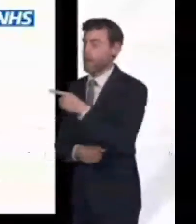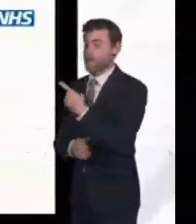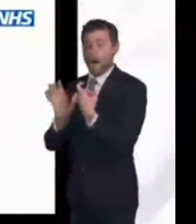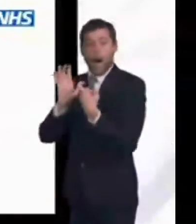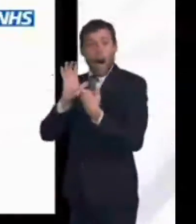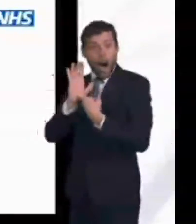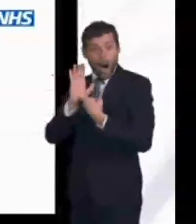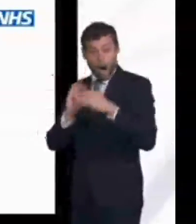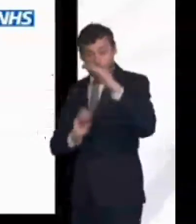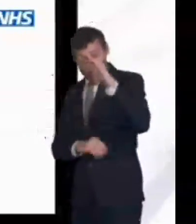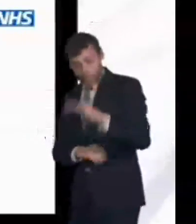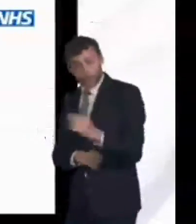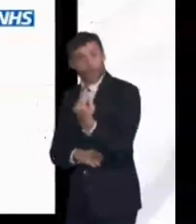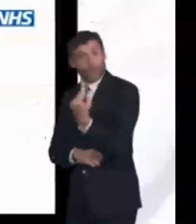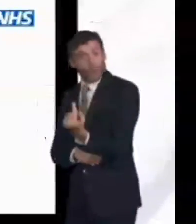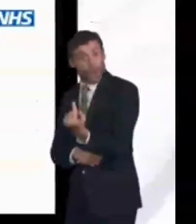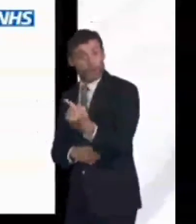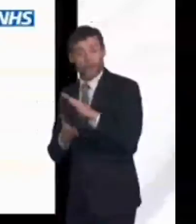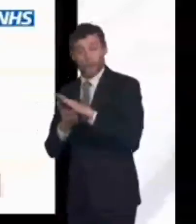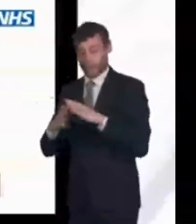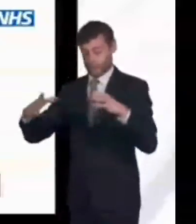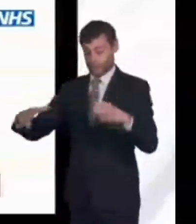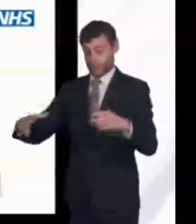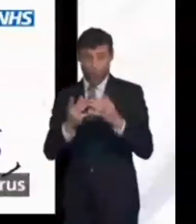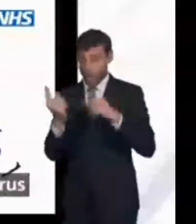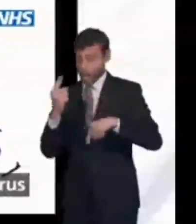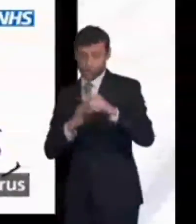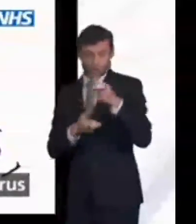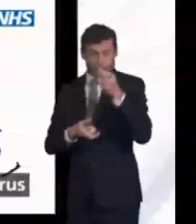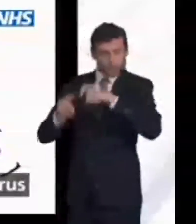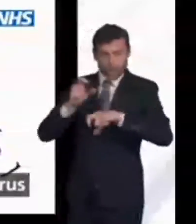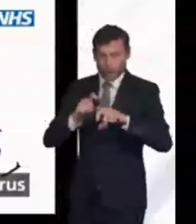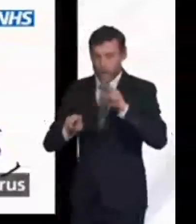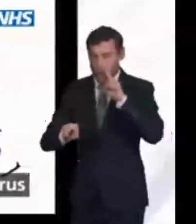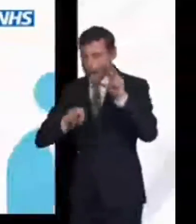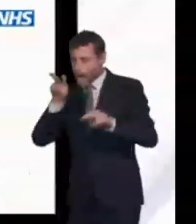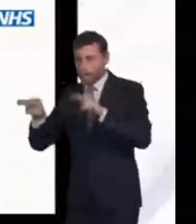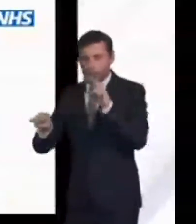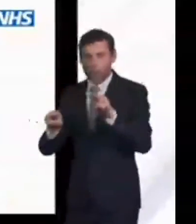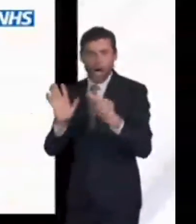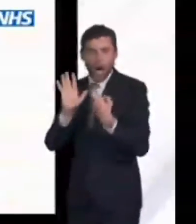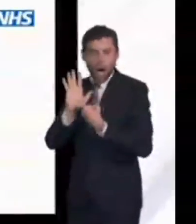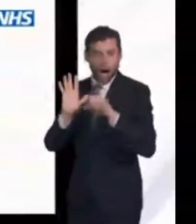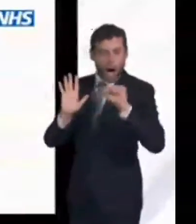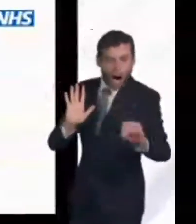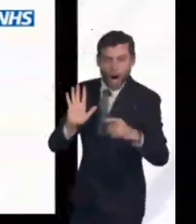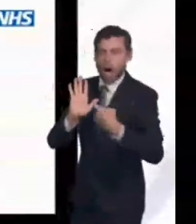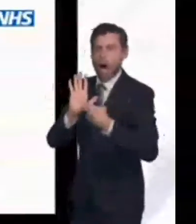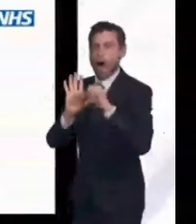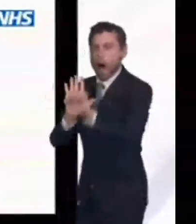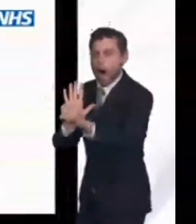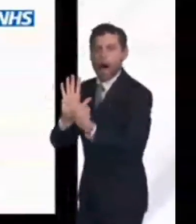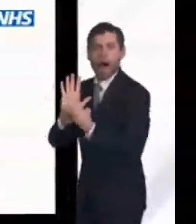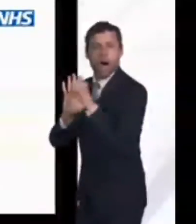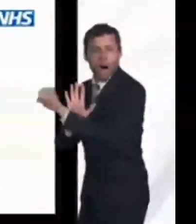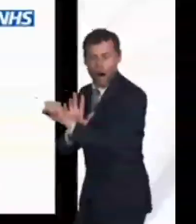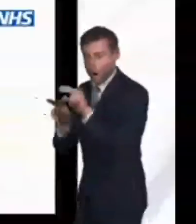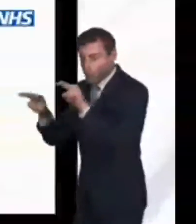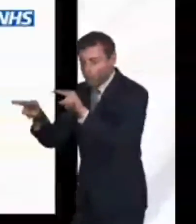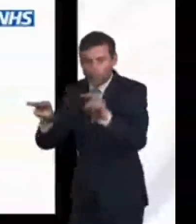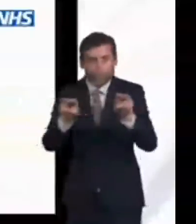less than 1. Those 100 people will infect the R of coronavirus since the start of the outbreak.